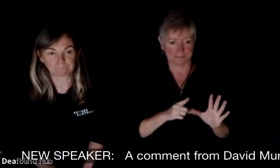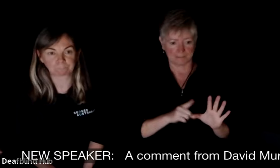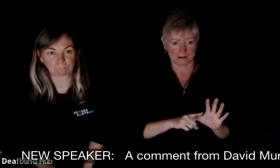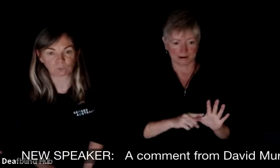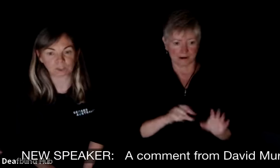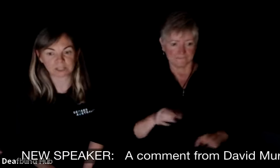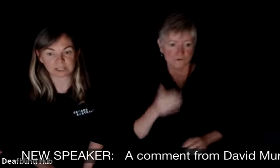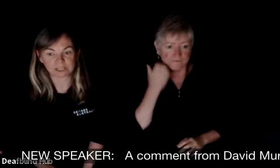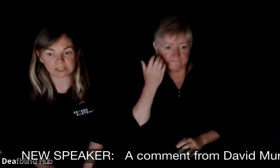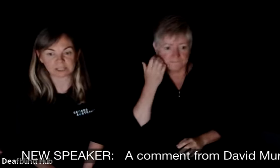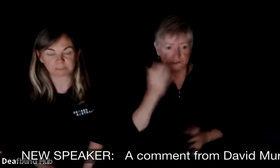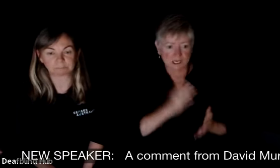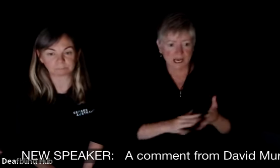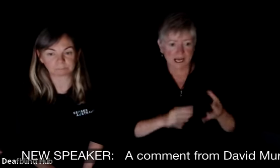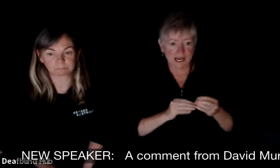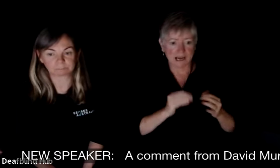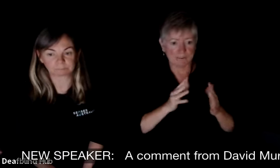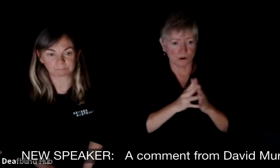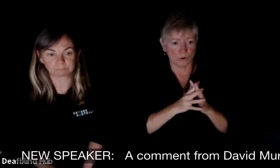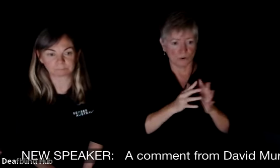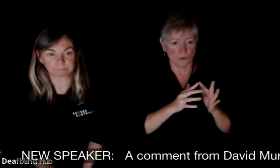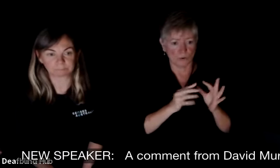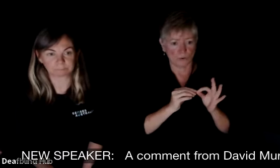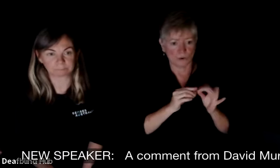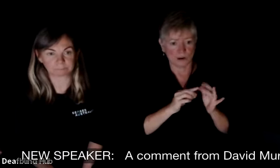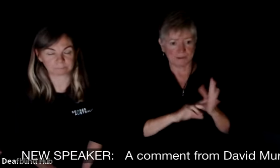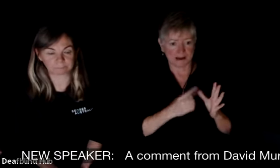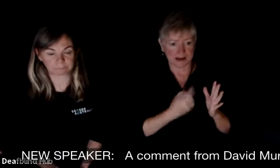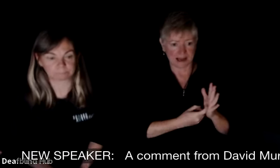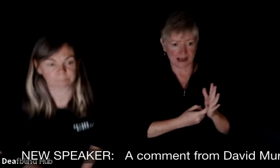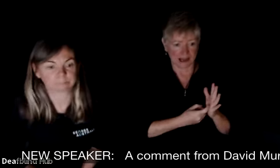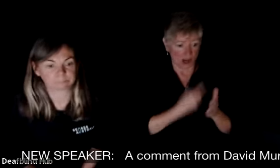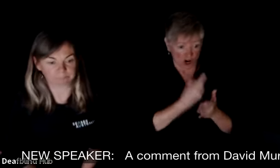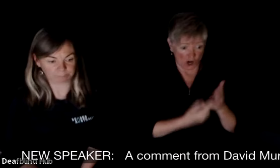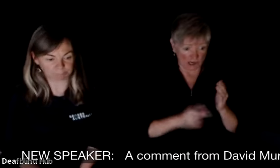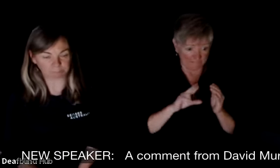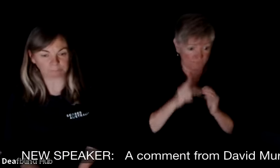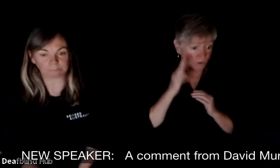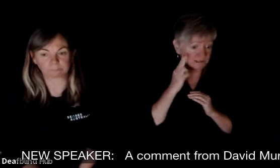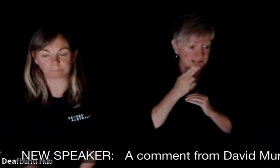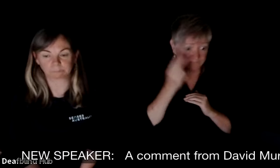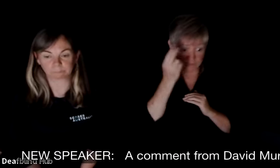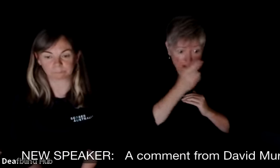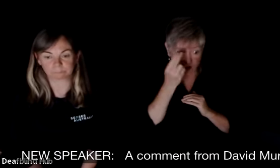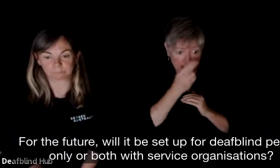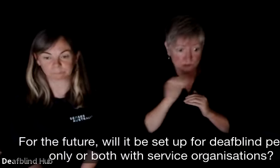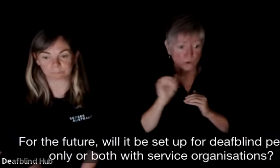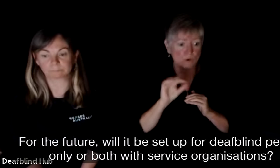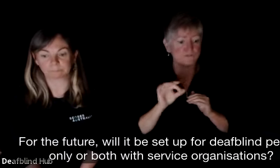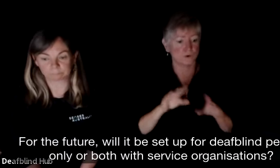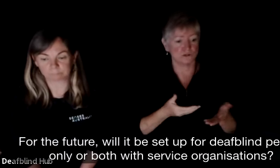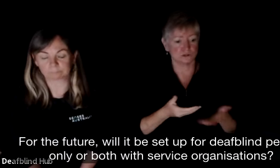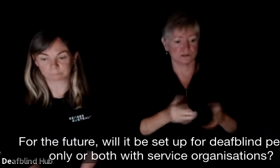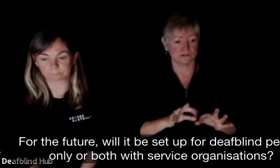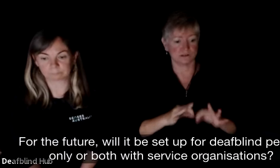for deafblind people only or both with service organisations? Will there be forum type discussions